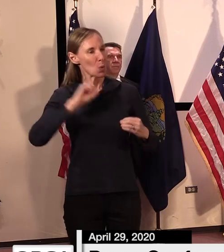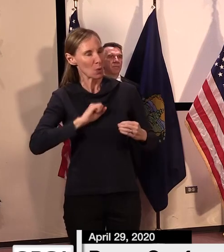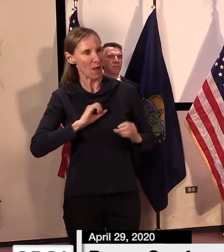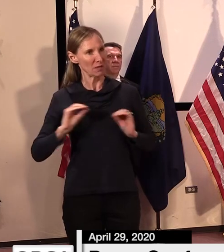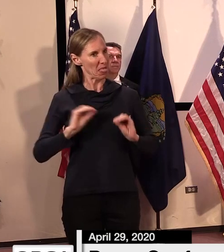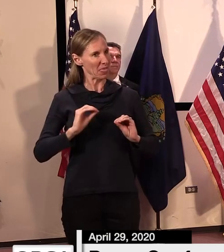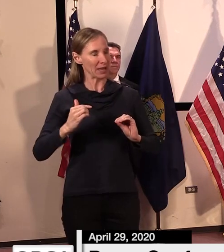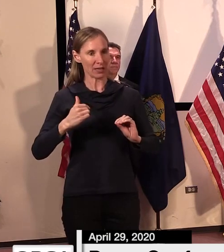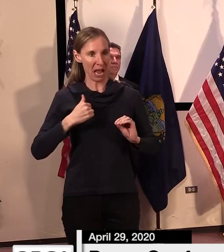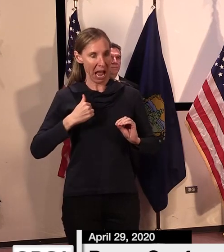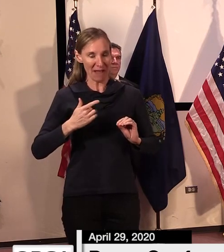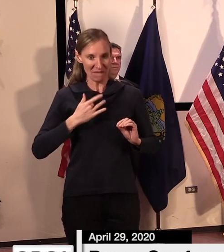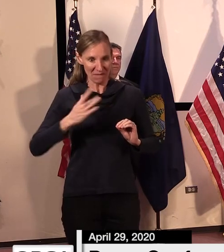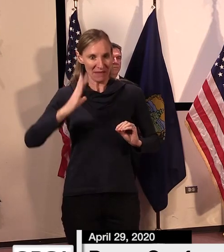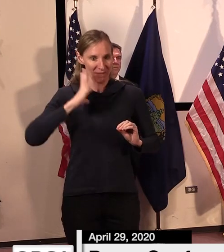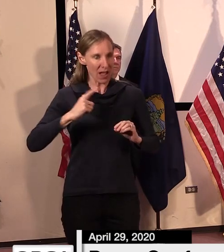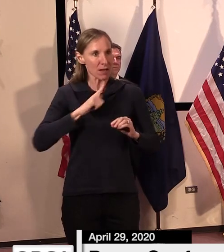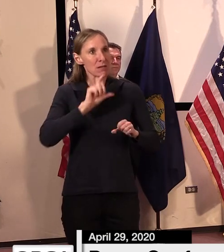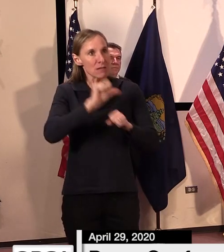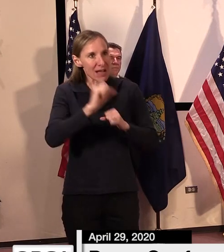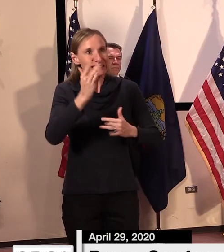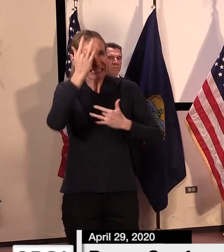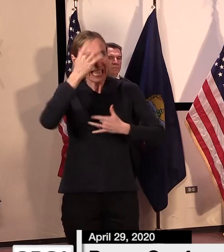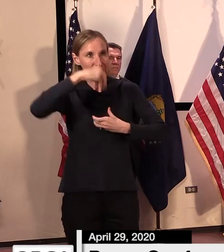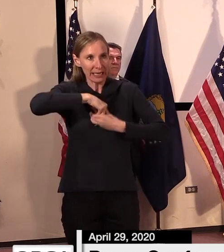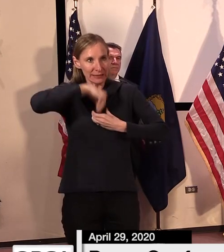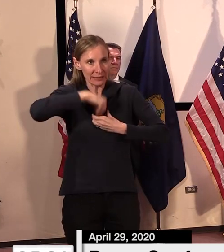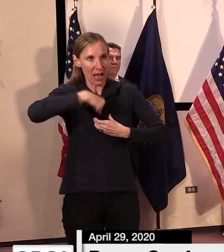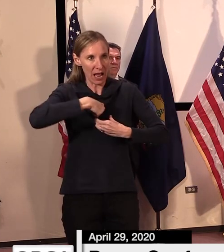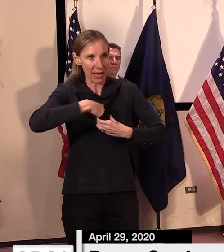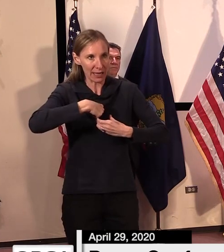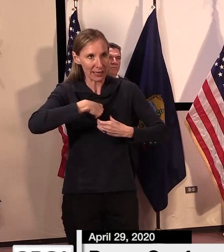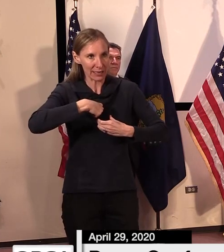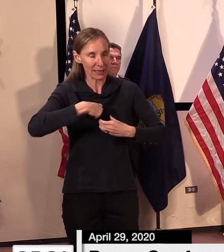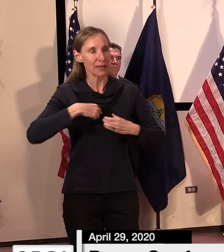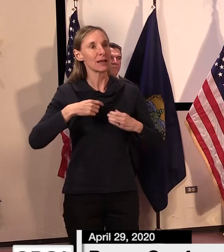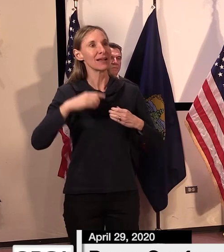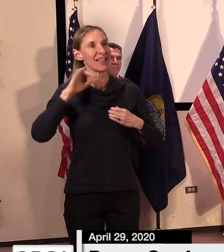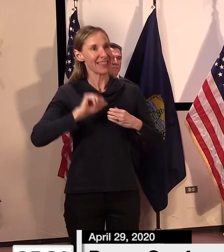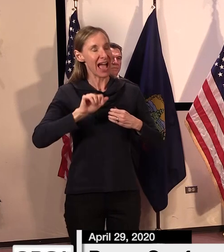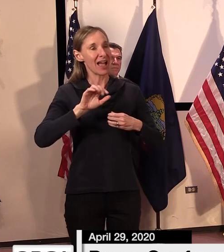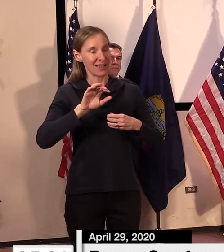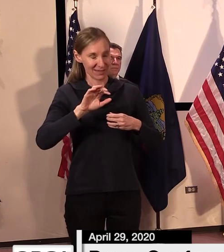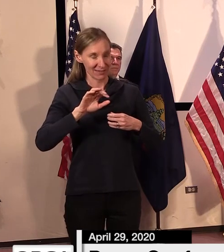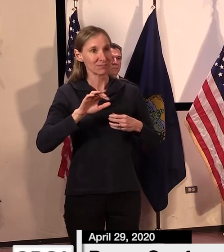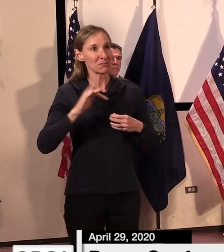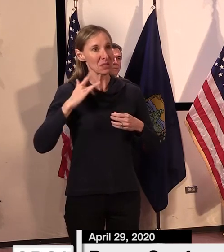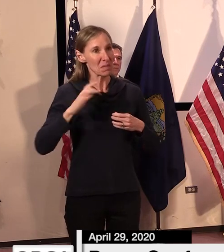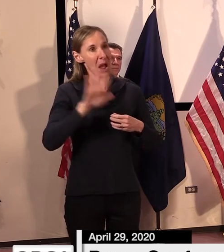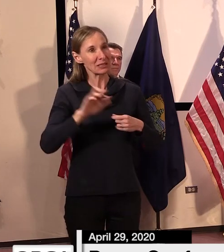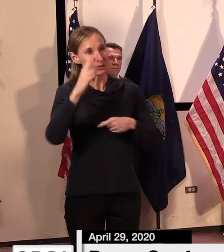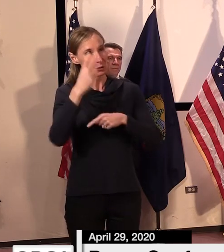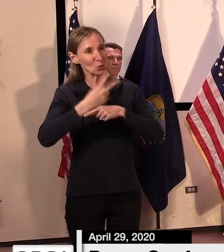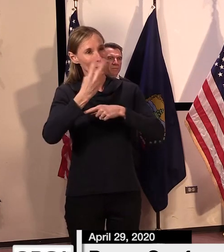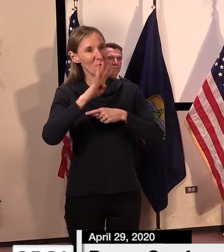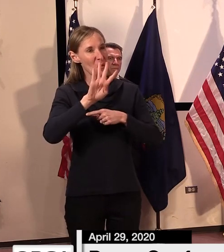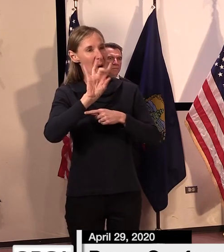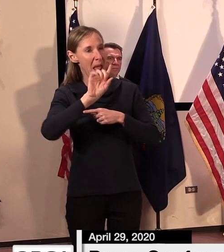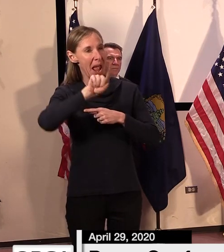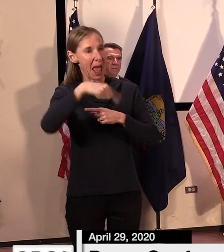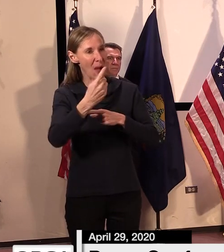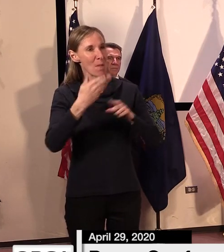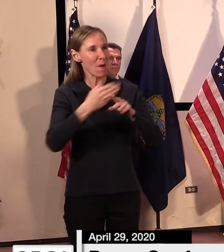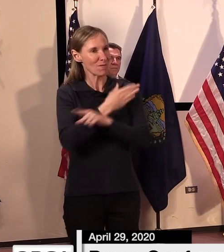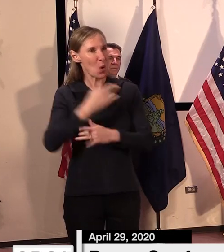manifestation of it. And then how often are people in that 48-hour period before they do come down with true